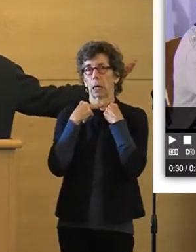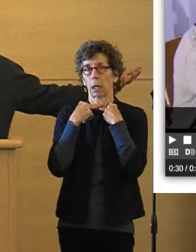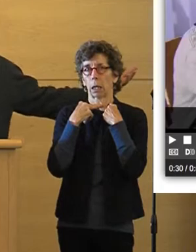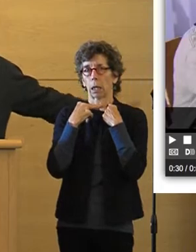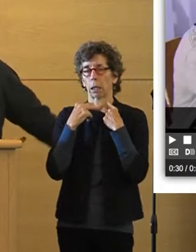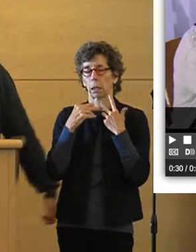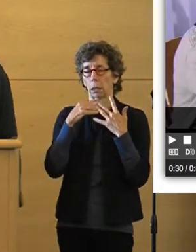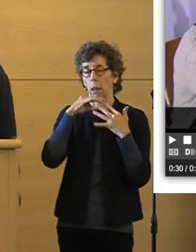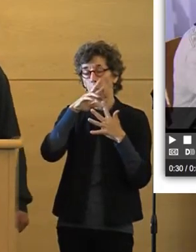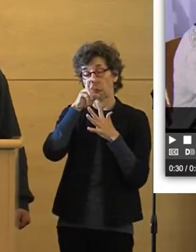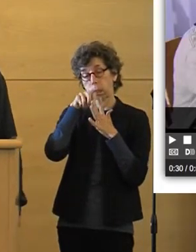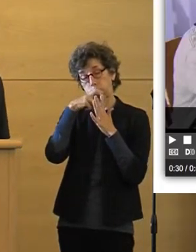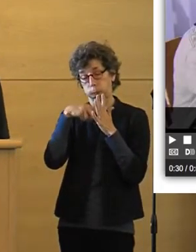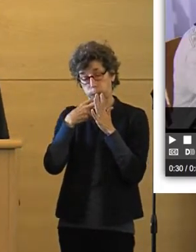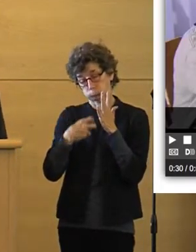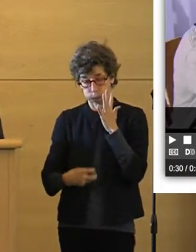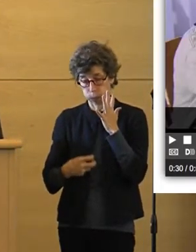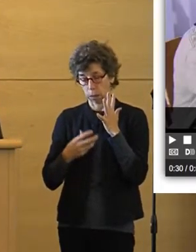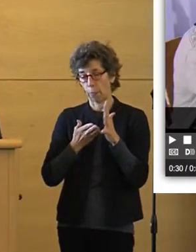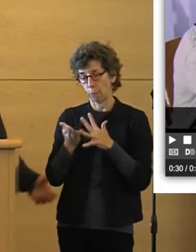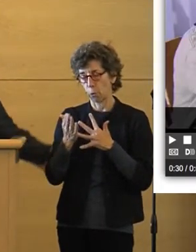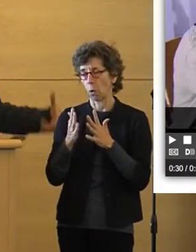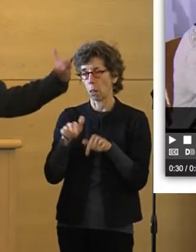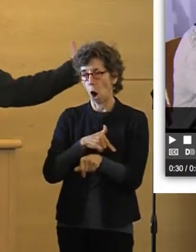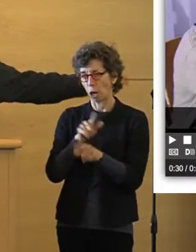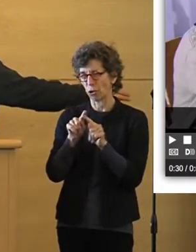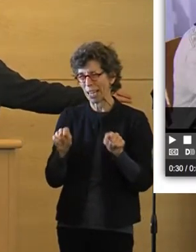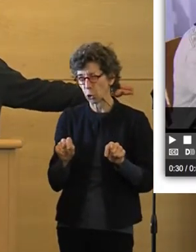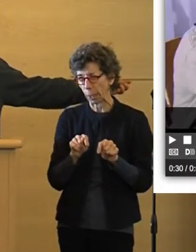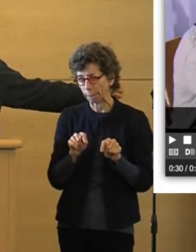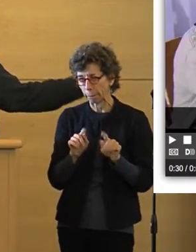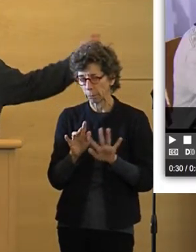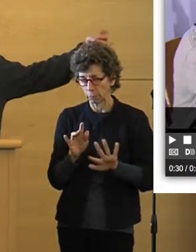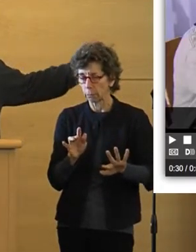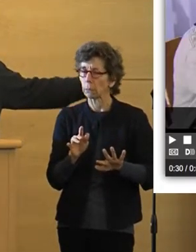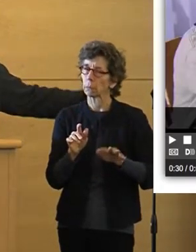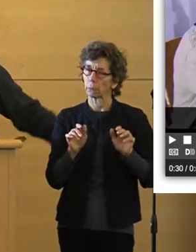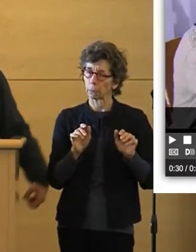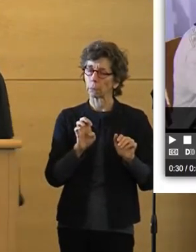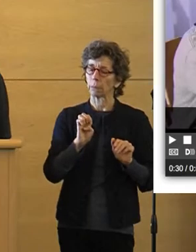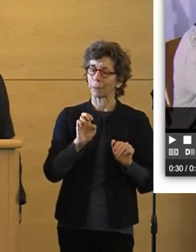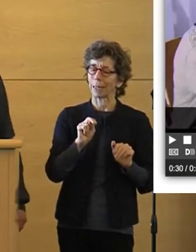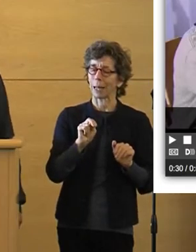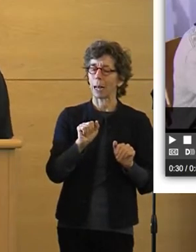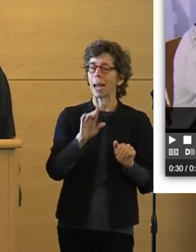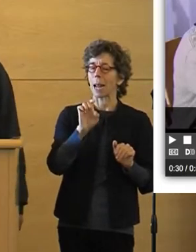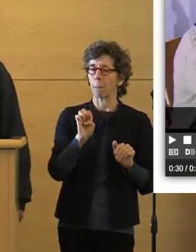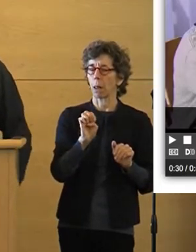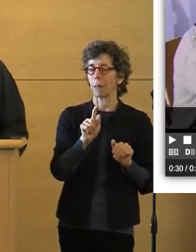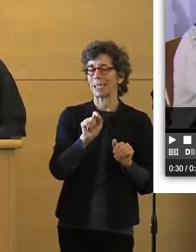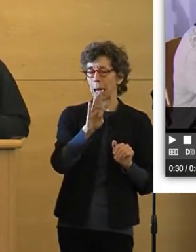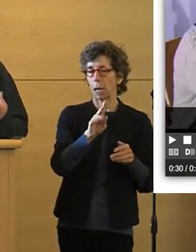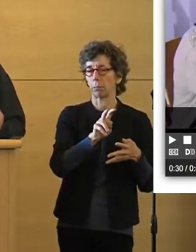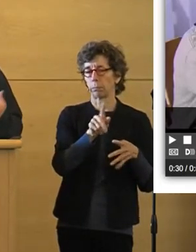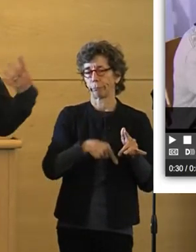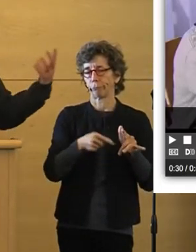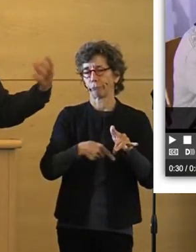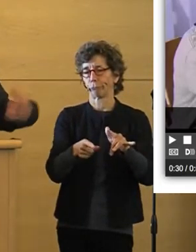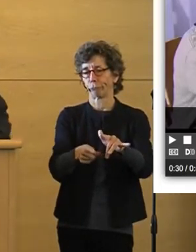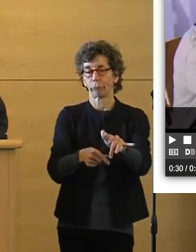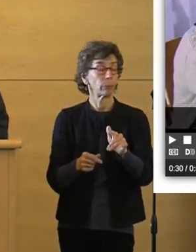could really get in the way. It's a lot of tab stops if somebody is wanting to tab past the player and go somewhere else